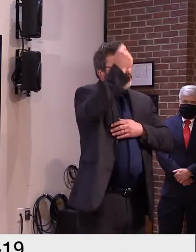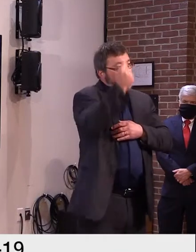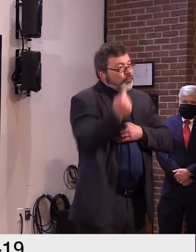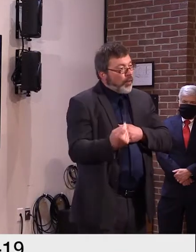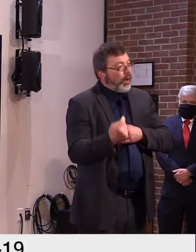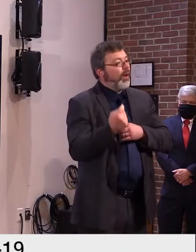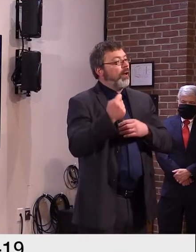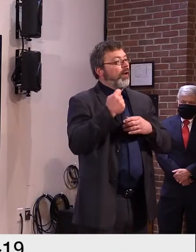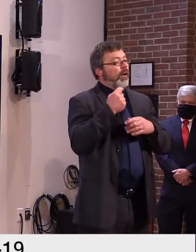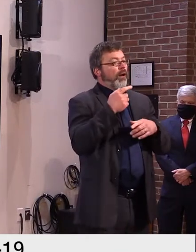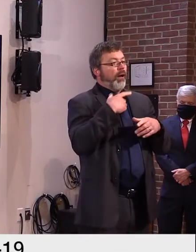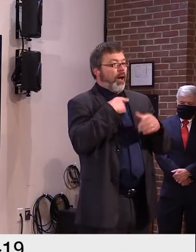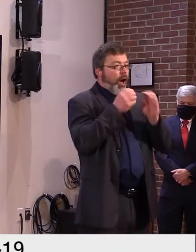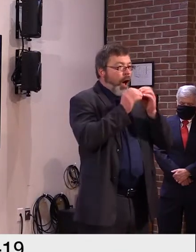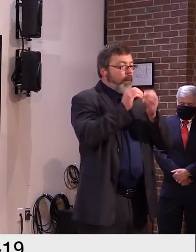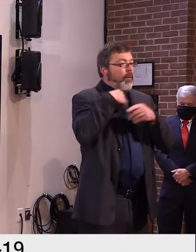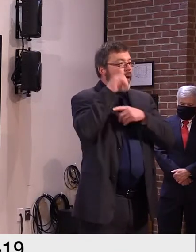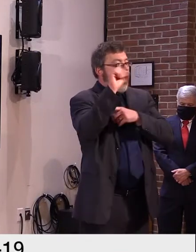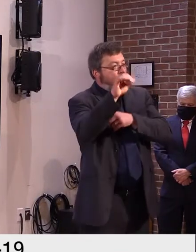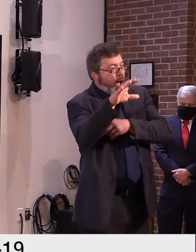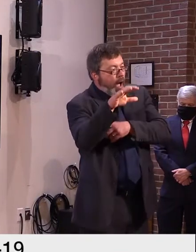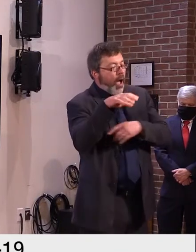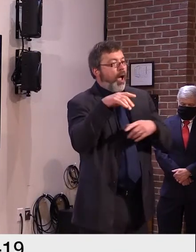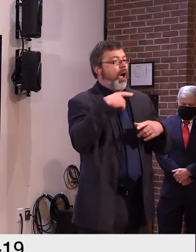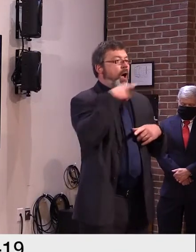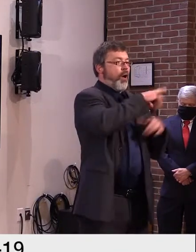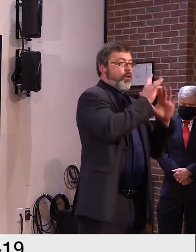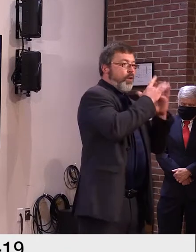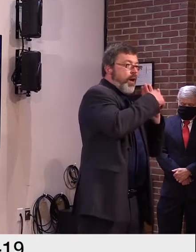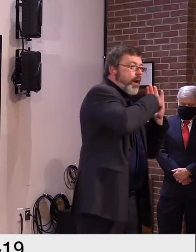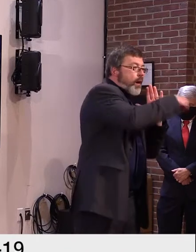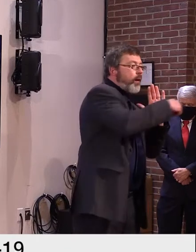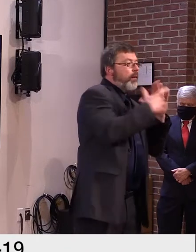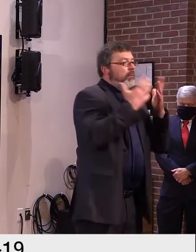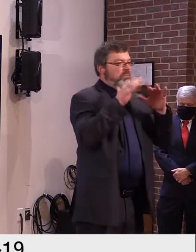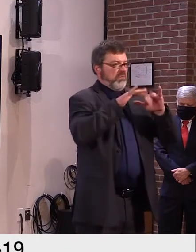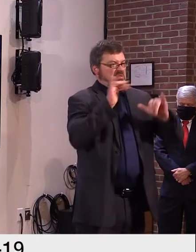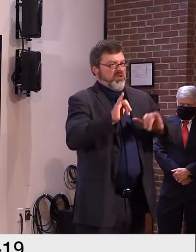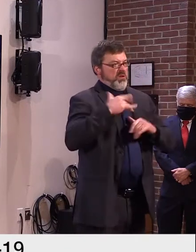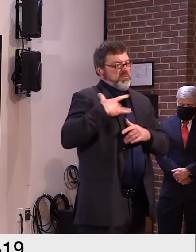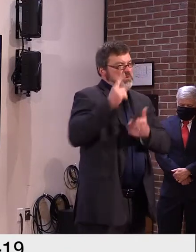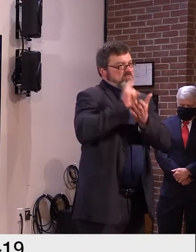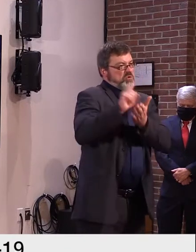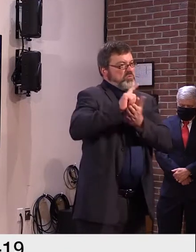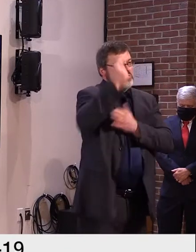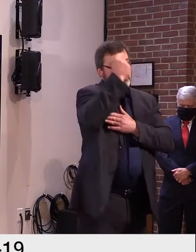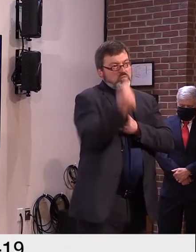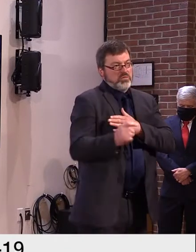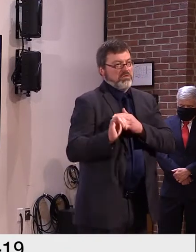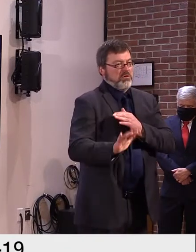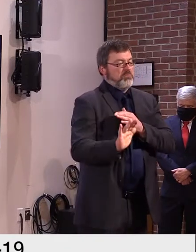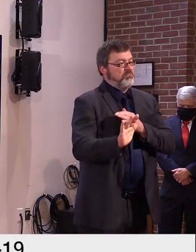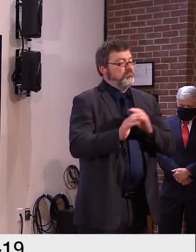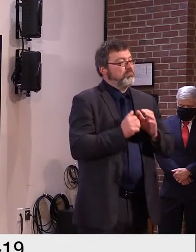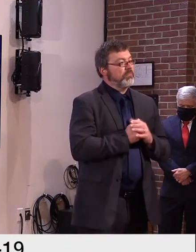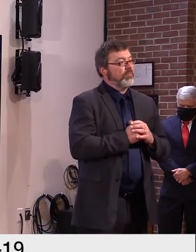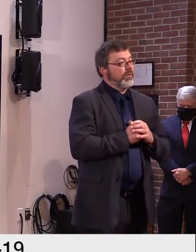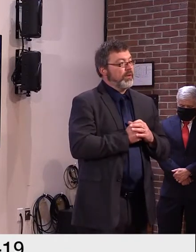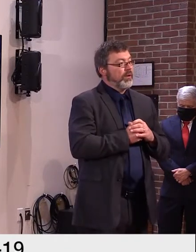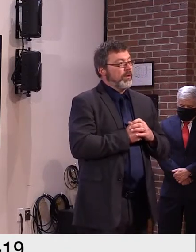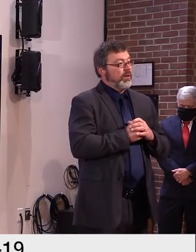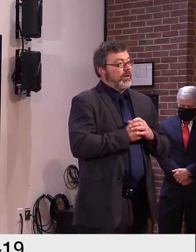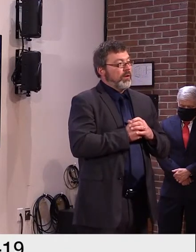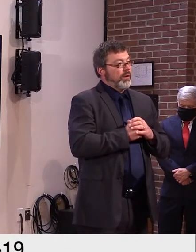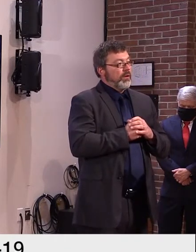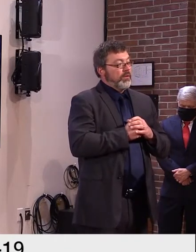website. Our schools continue to settle in with the implementation of our health guidance as expected. We are seeing more schools move